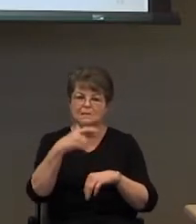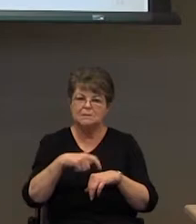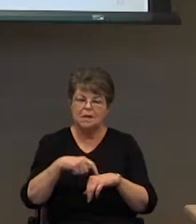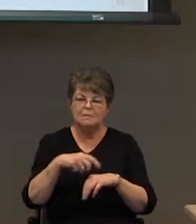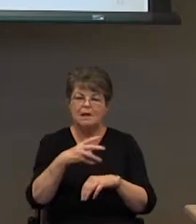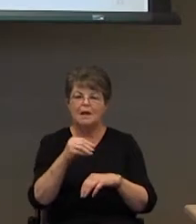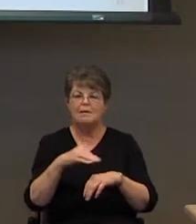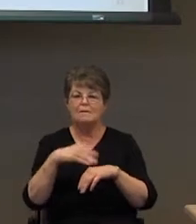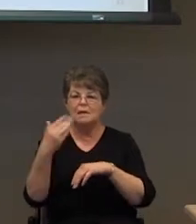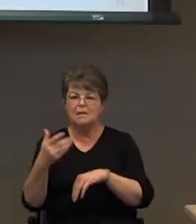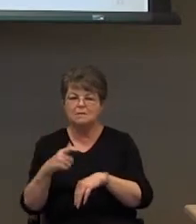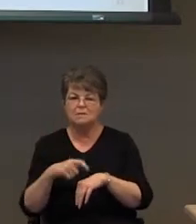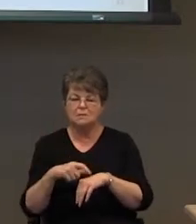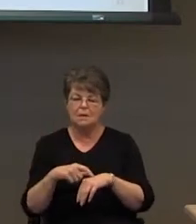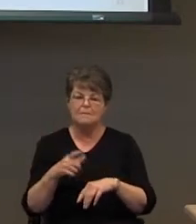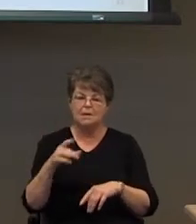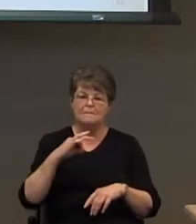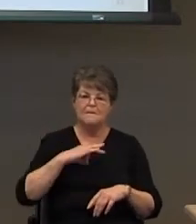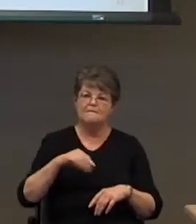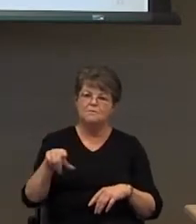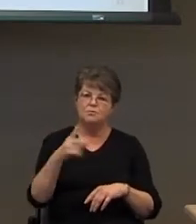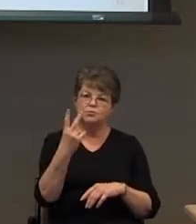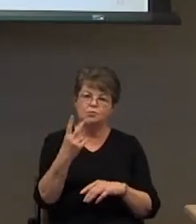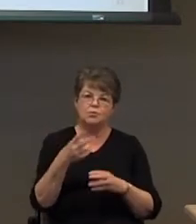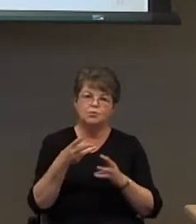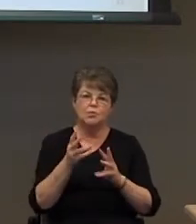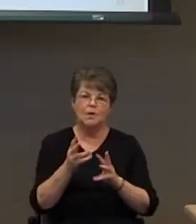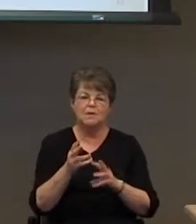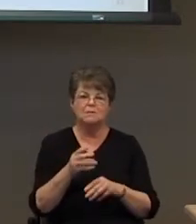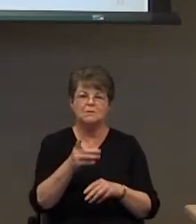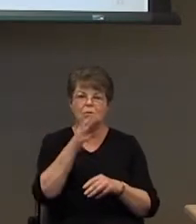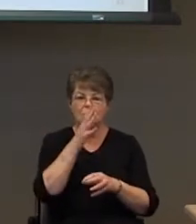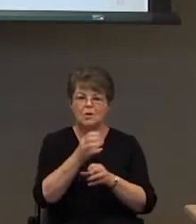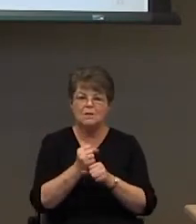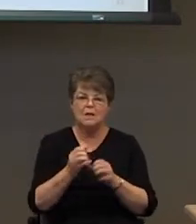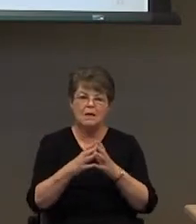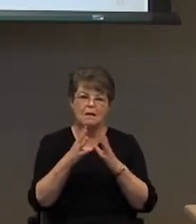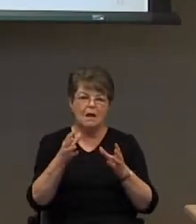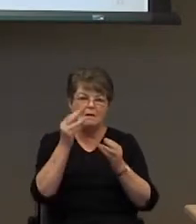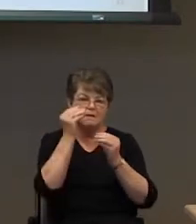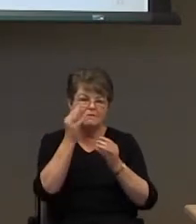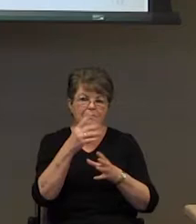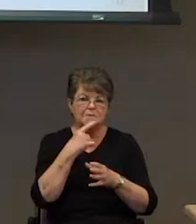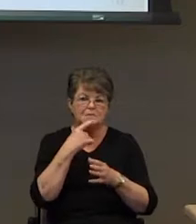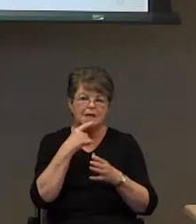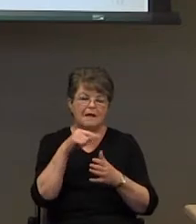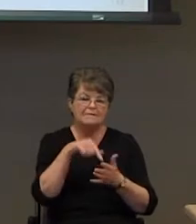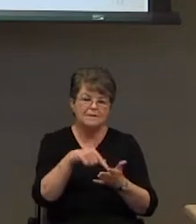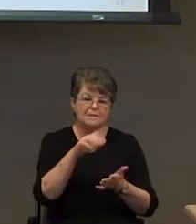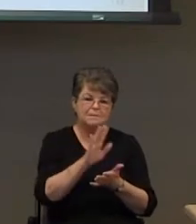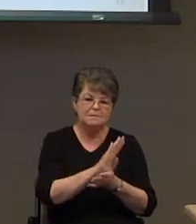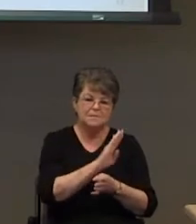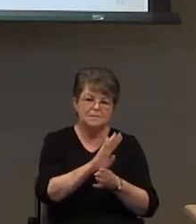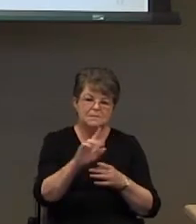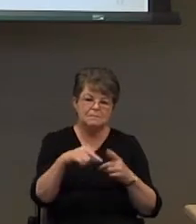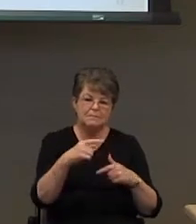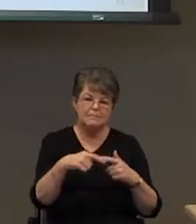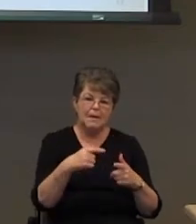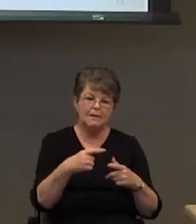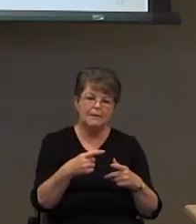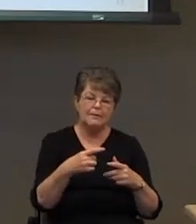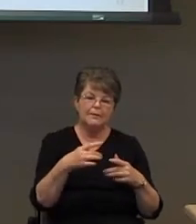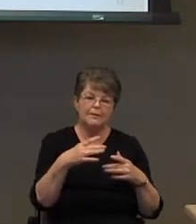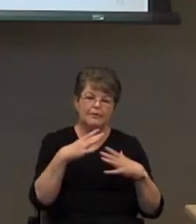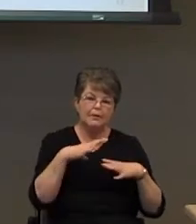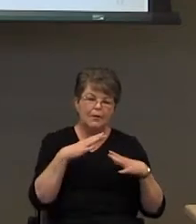And this is has benefits in two ways. One I already mentioned, which is you'll get a lot of information saying, this business is saying it's about to close, or we learned